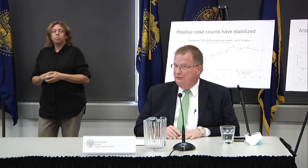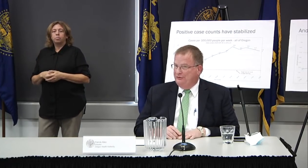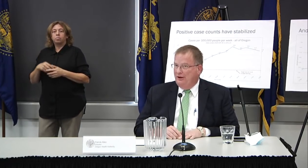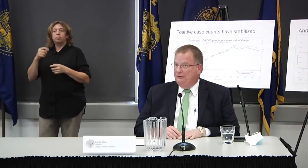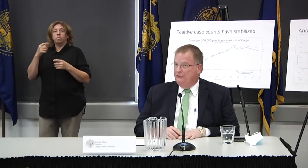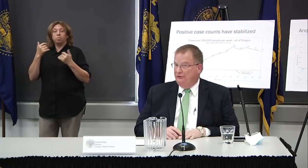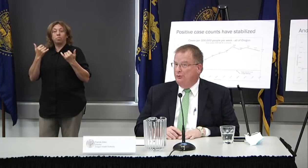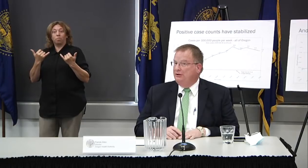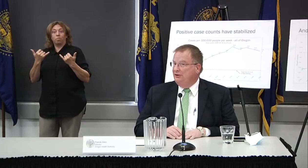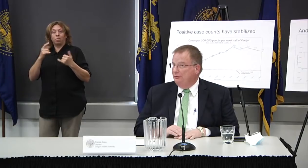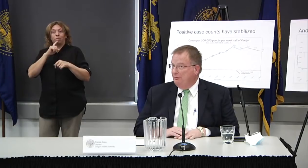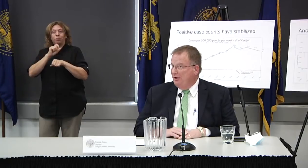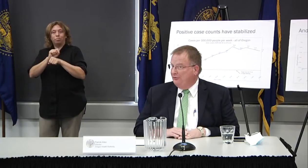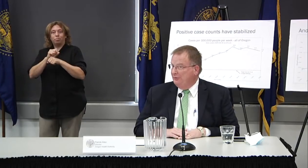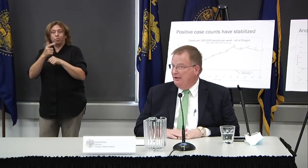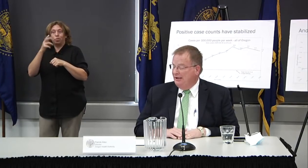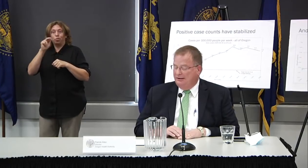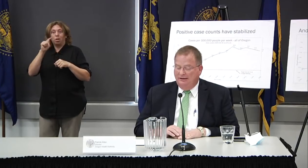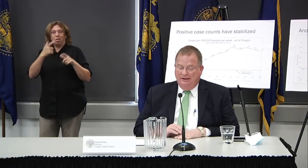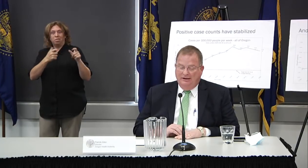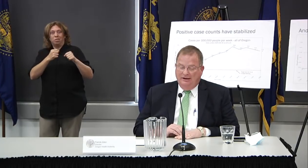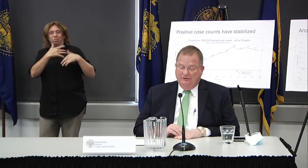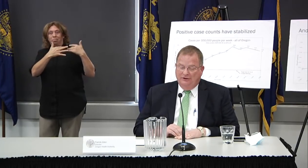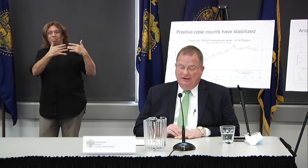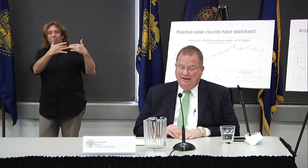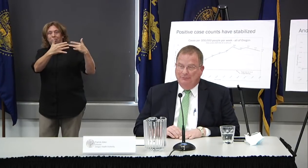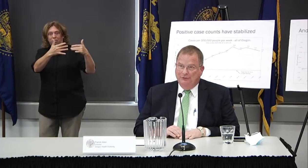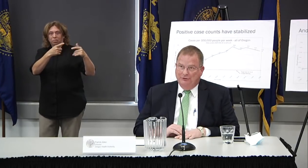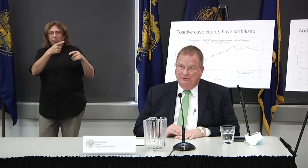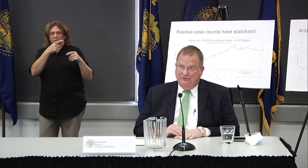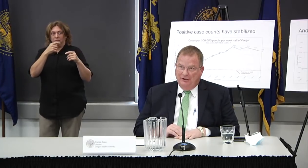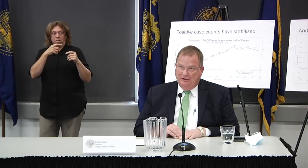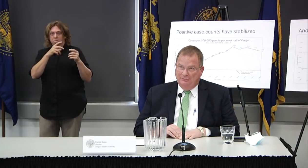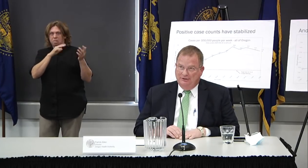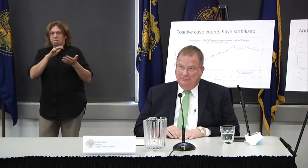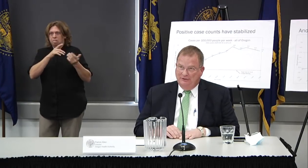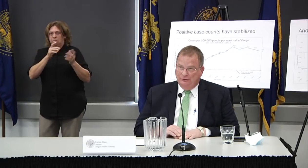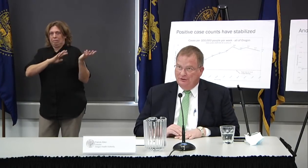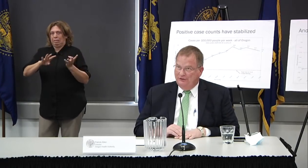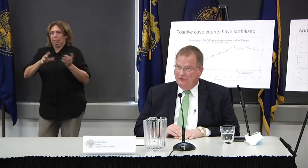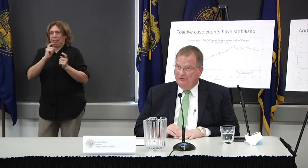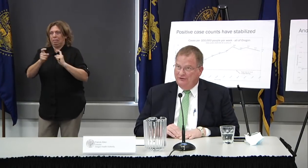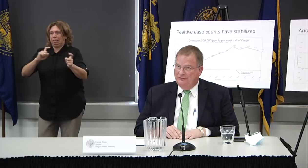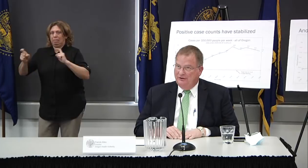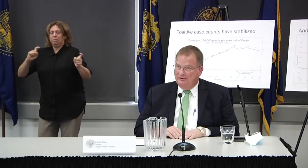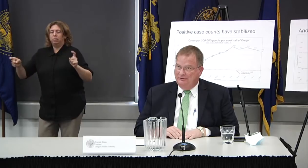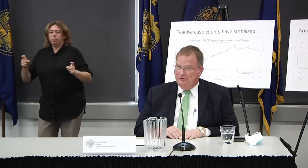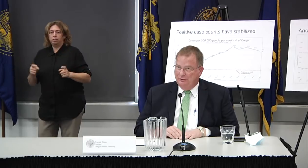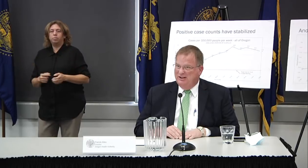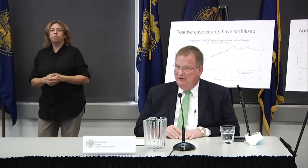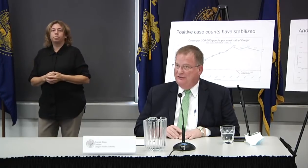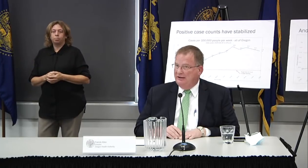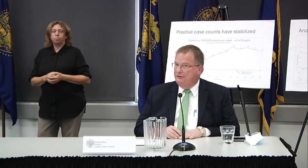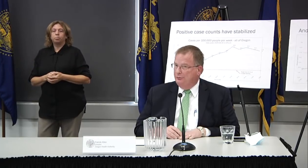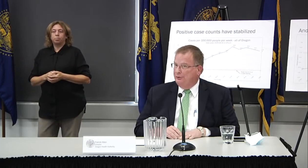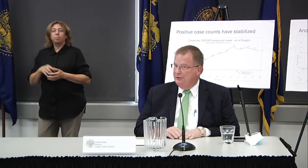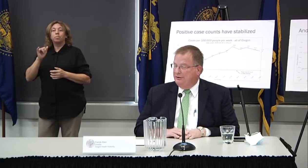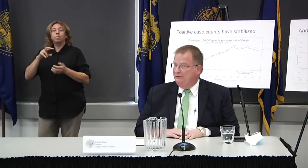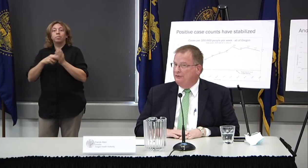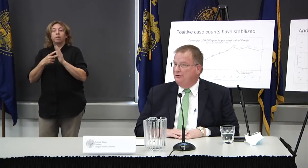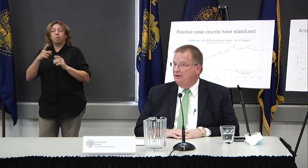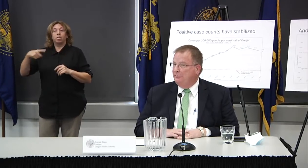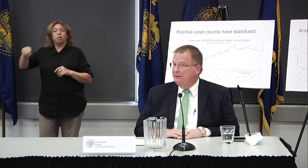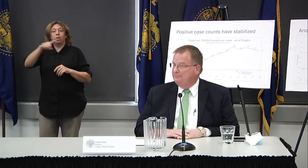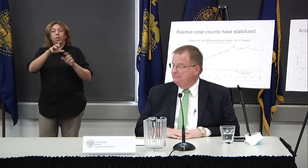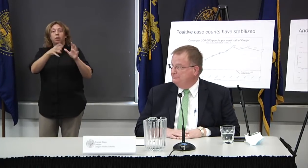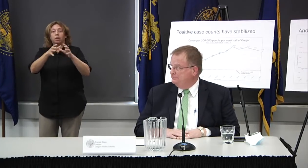distribute those dollars as quickly as we possibly can to enable those community-based organizations to do exactly the work that the